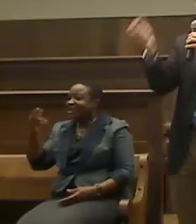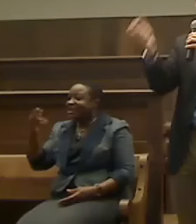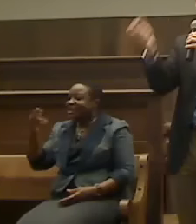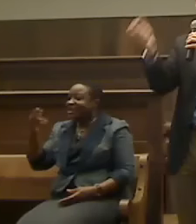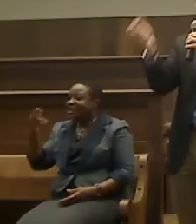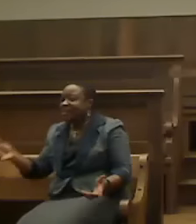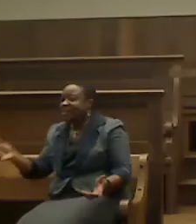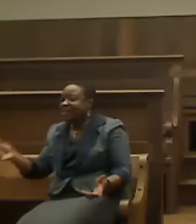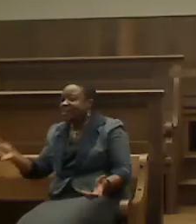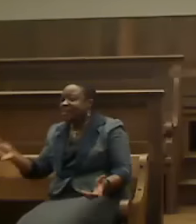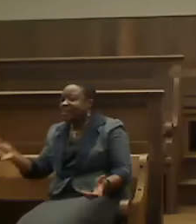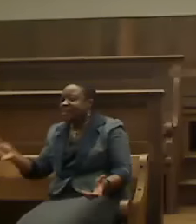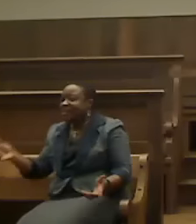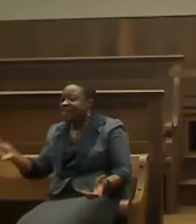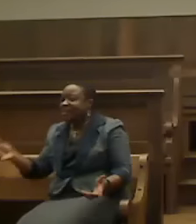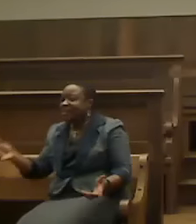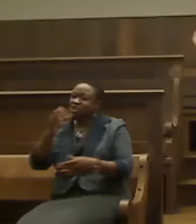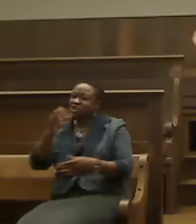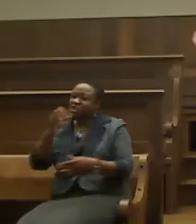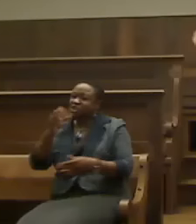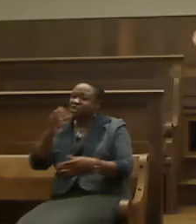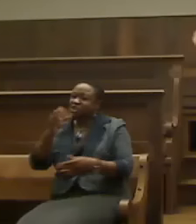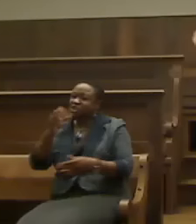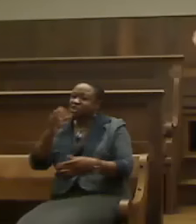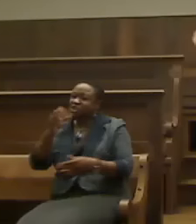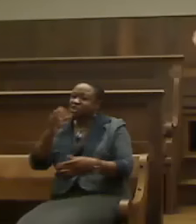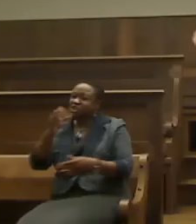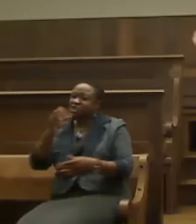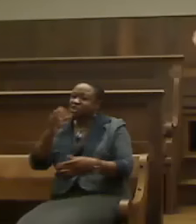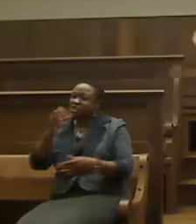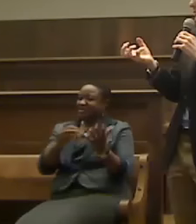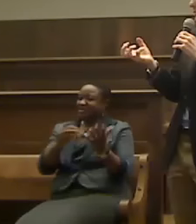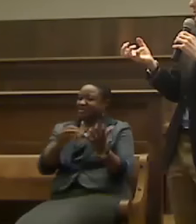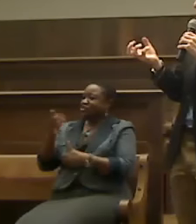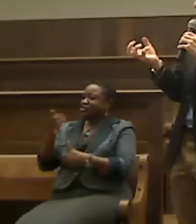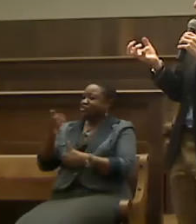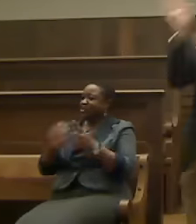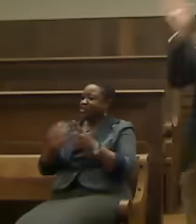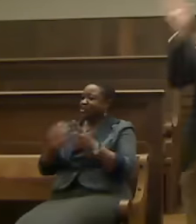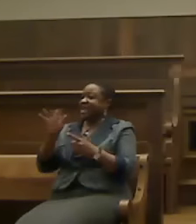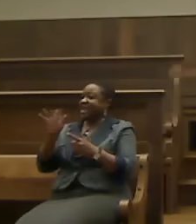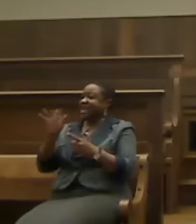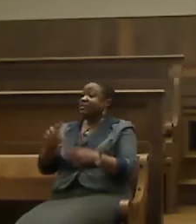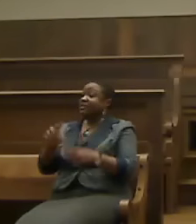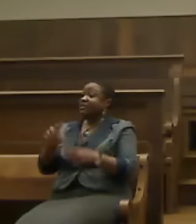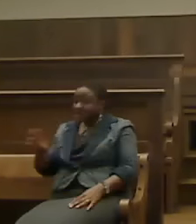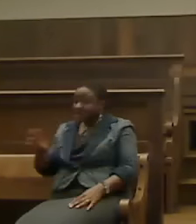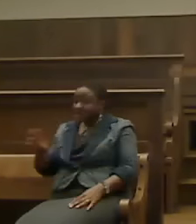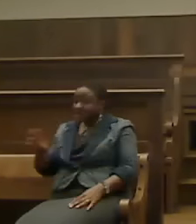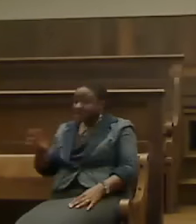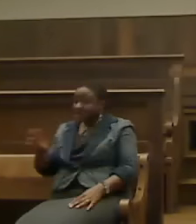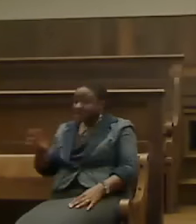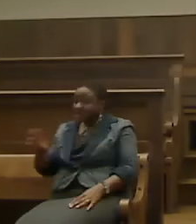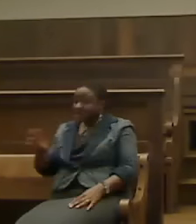of GMOs, which are the primary source of GMOs in our diet. And you're also eliminating